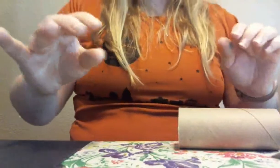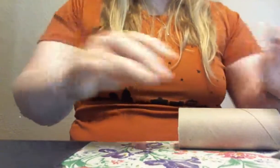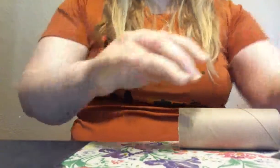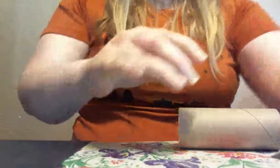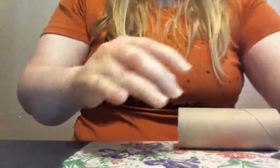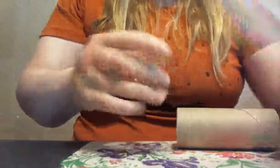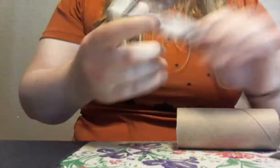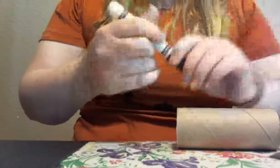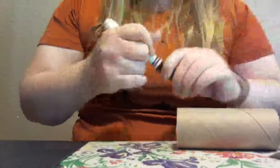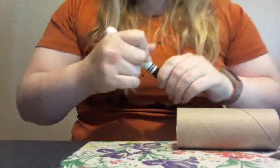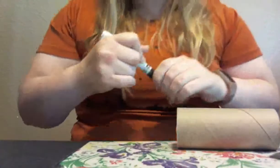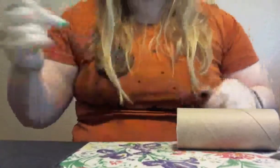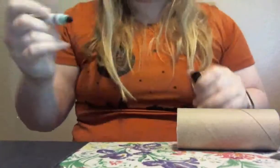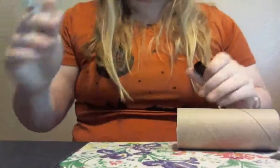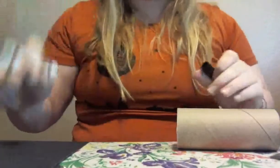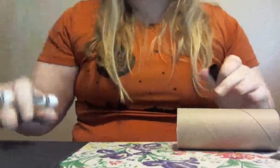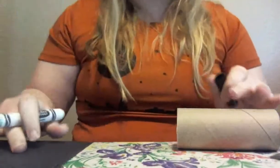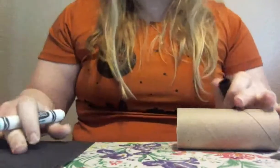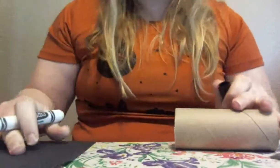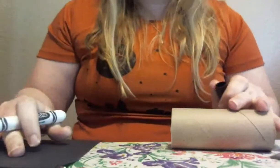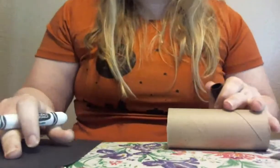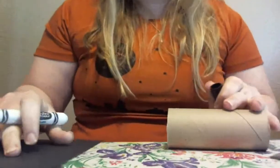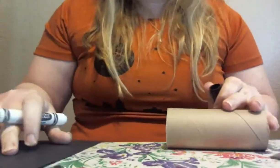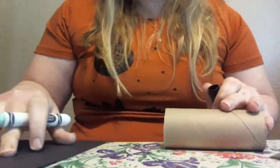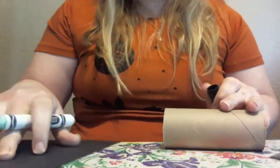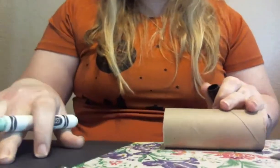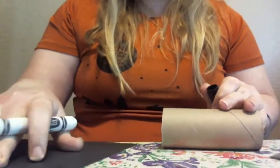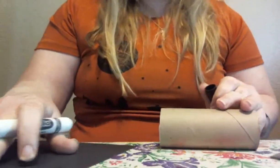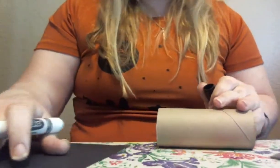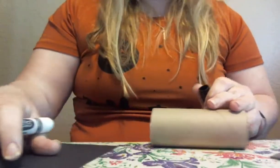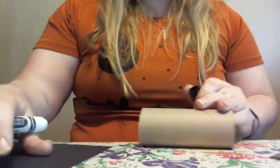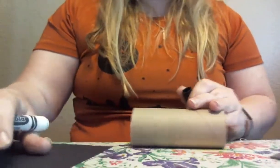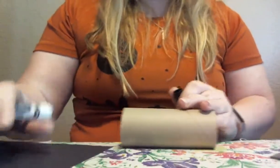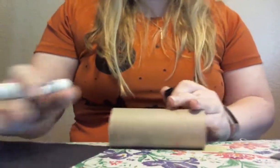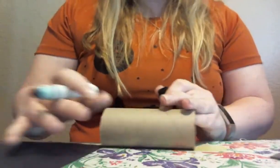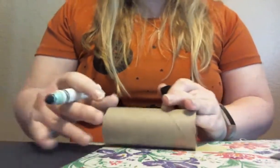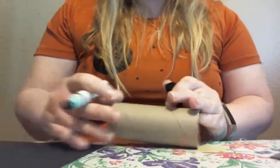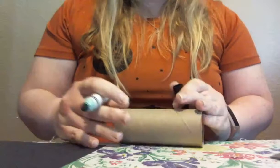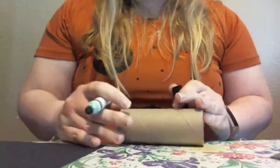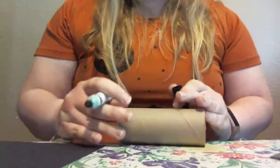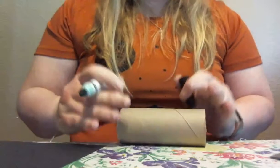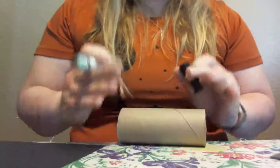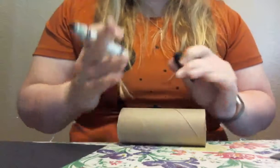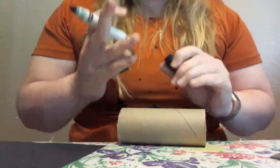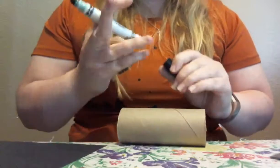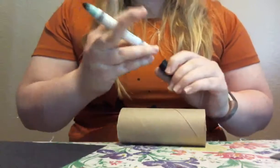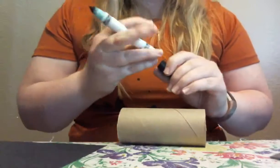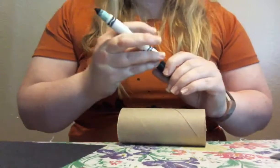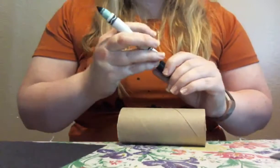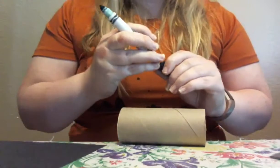Sorry, I'm just trying to readjust my camera a little bit just to make sure that you guys can see the best.